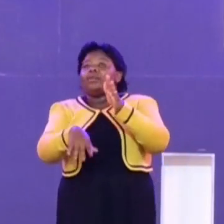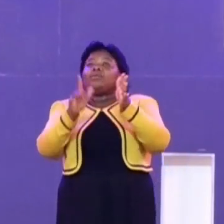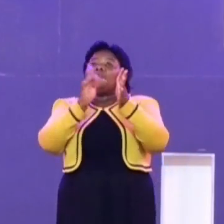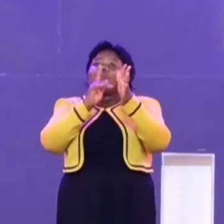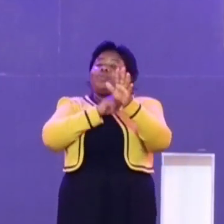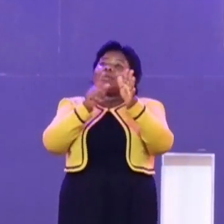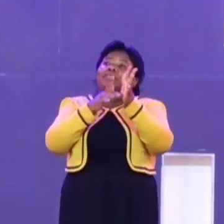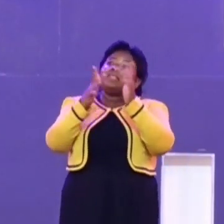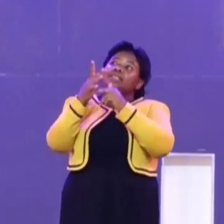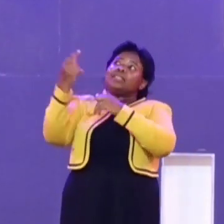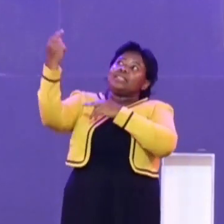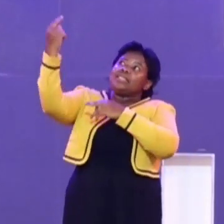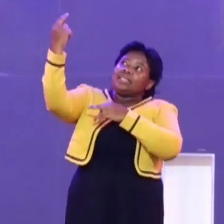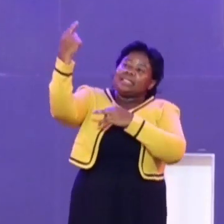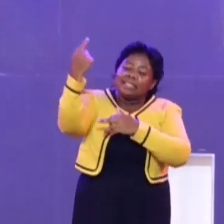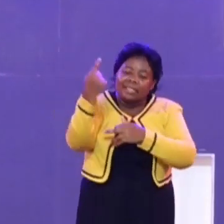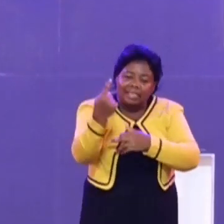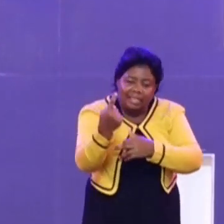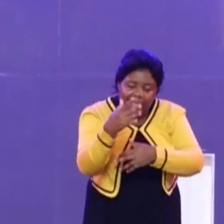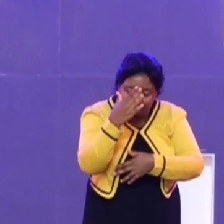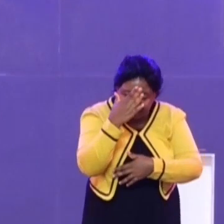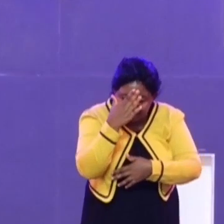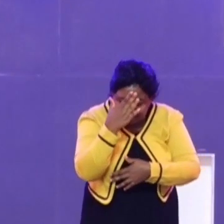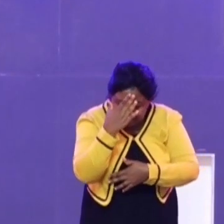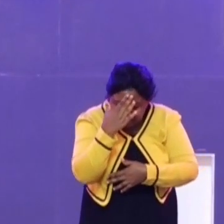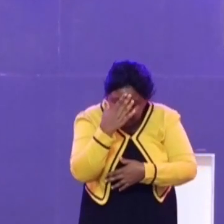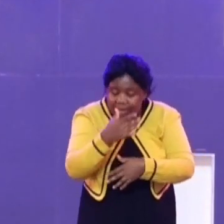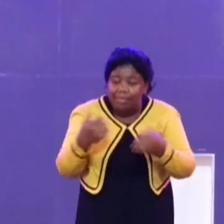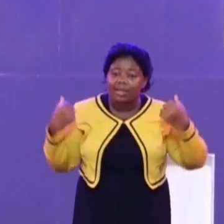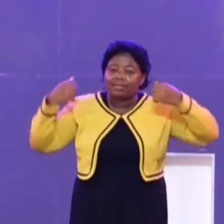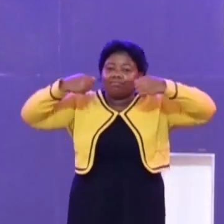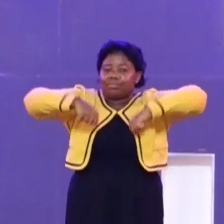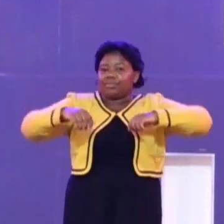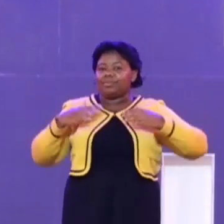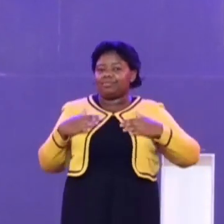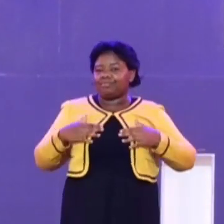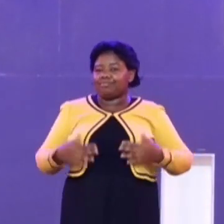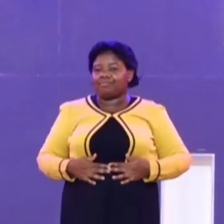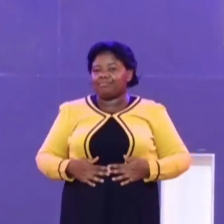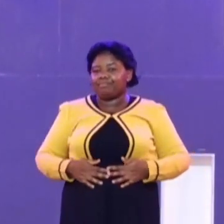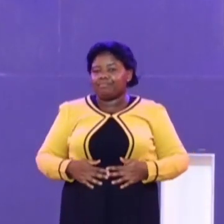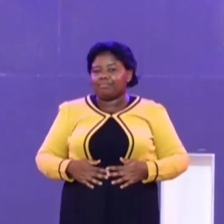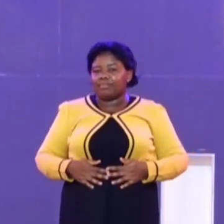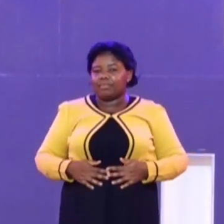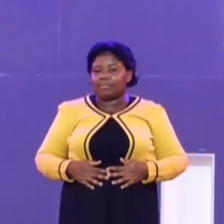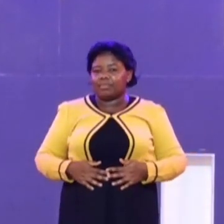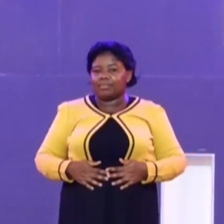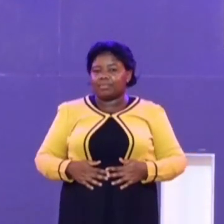excellence. You remember how Jesus descended down and he humbled himself and put on the flesh.